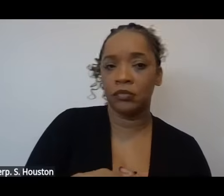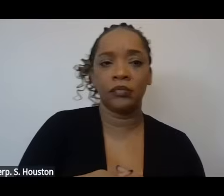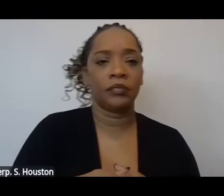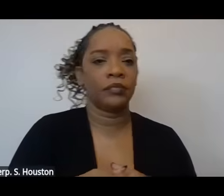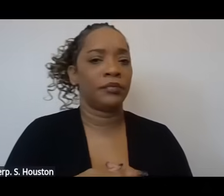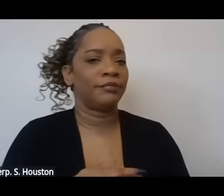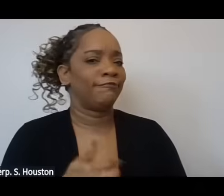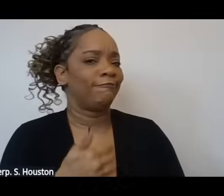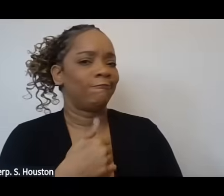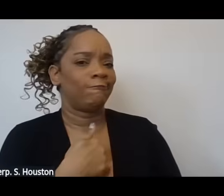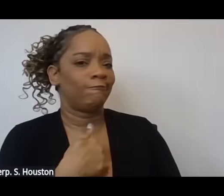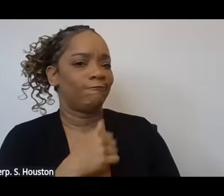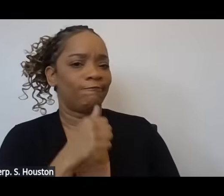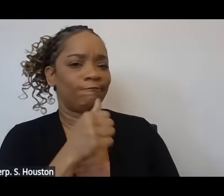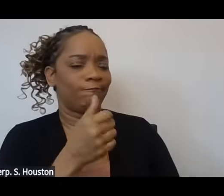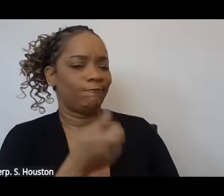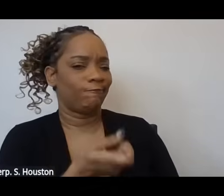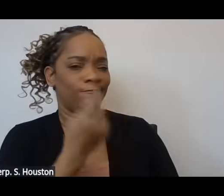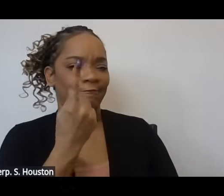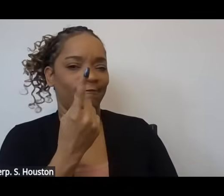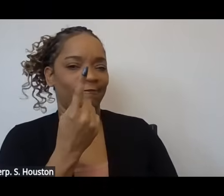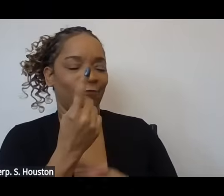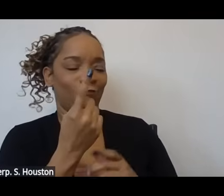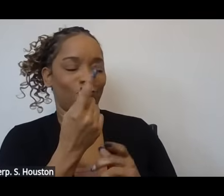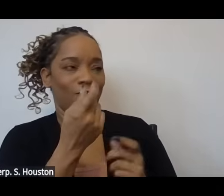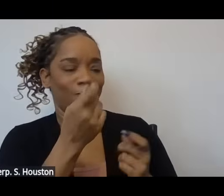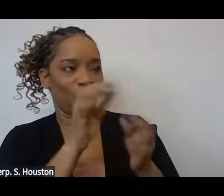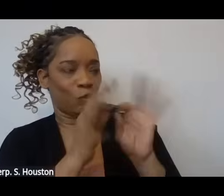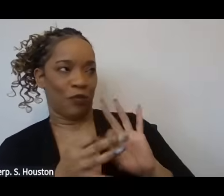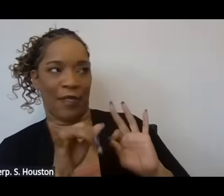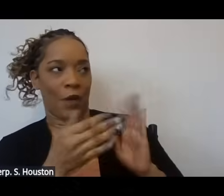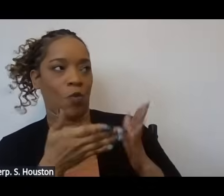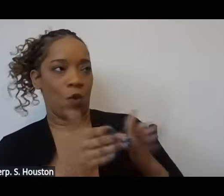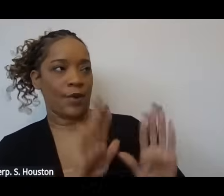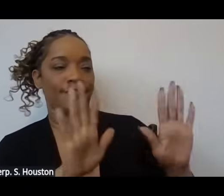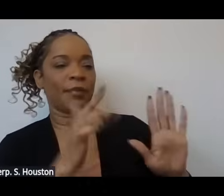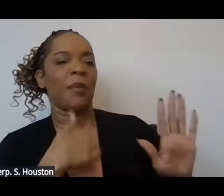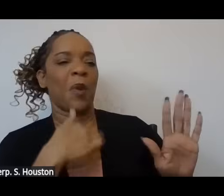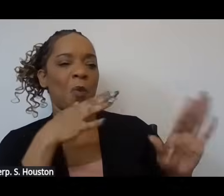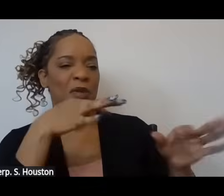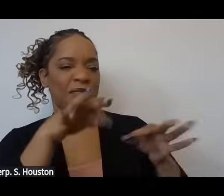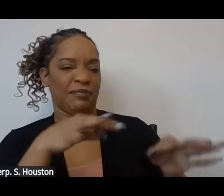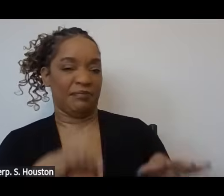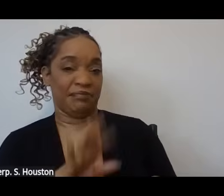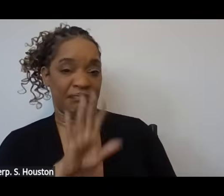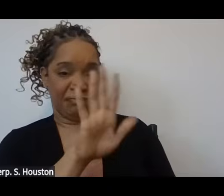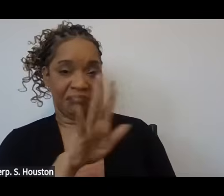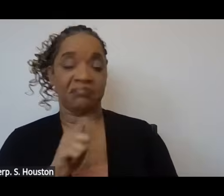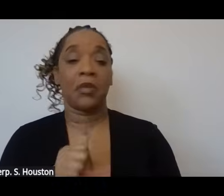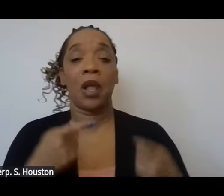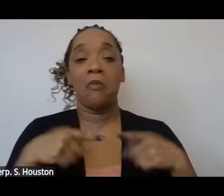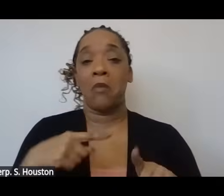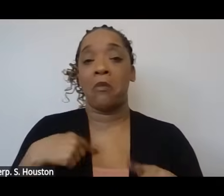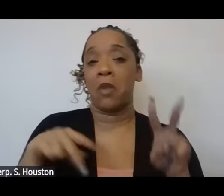it might be helpful if I explain that section, Please. maybe that would be. So as I read the Holiday case, the Holiday case specifically said